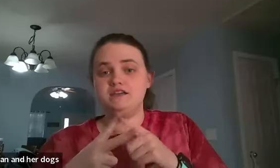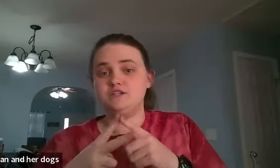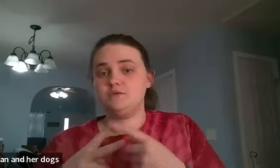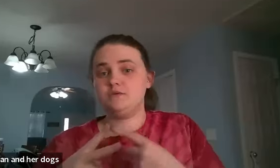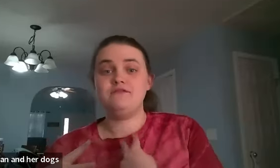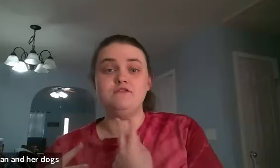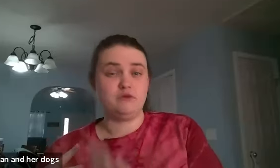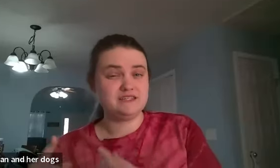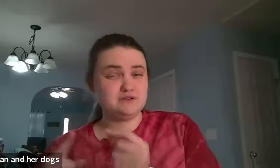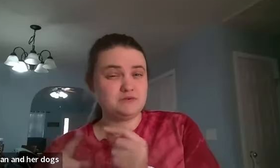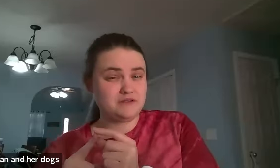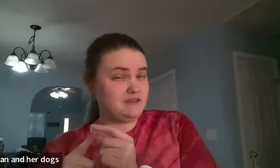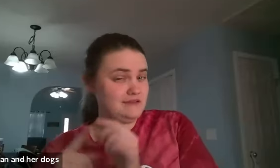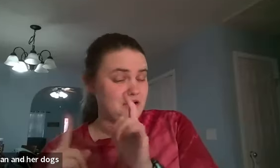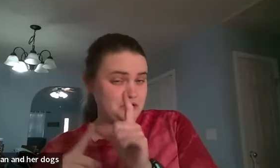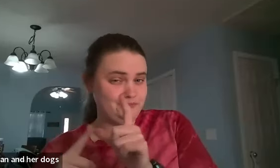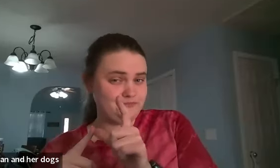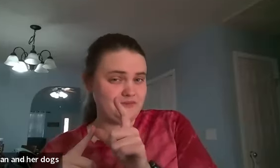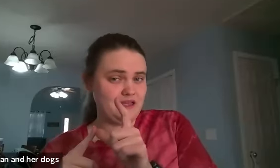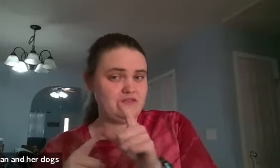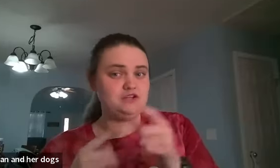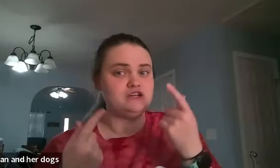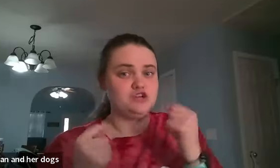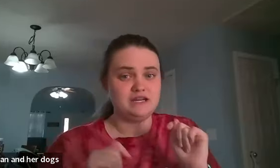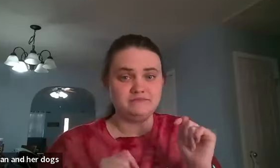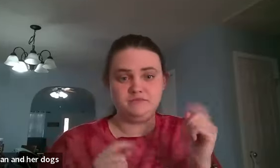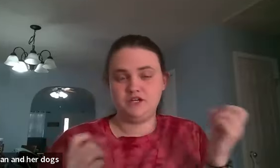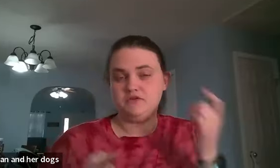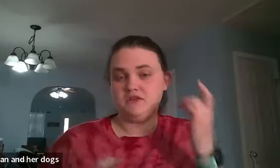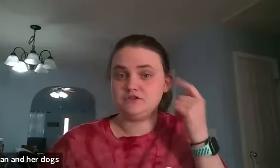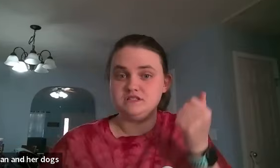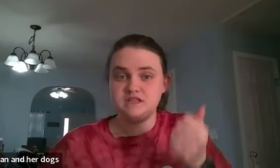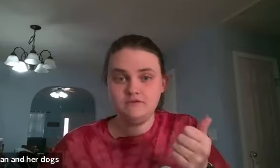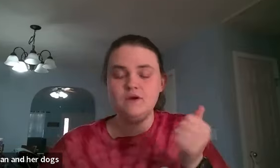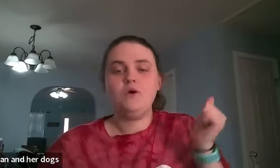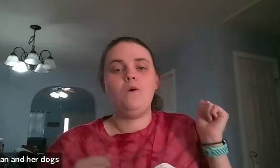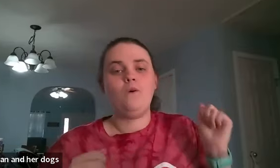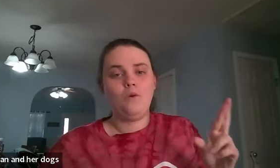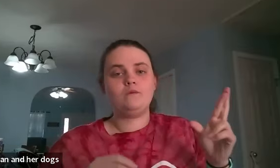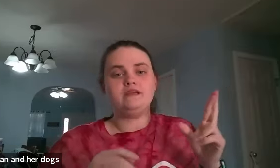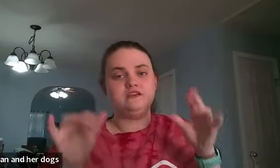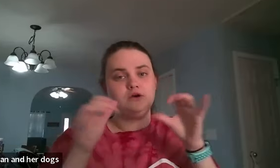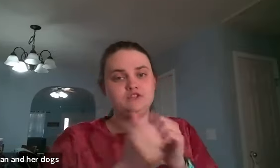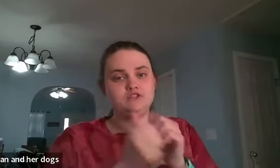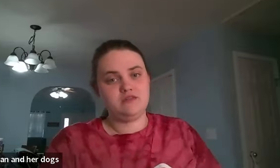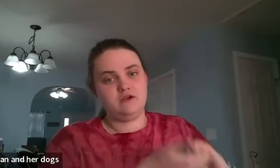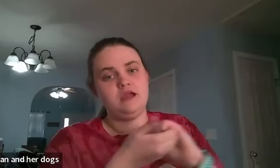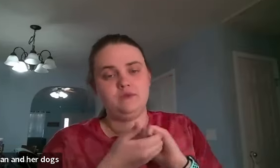can do it where I voice the letter and then you guys try to, you know, think of it yourself, or we can go together and we